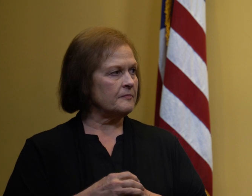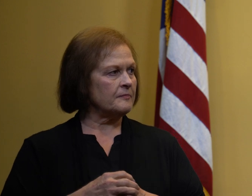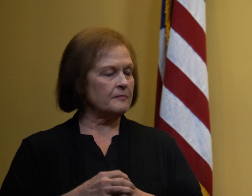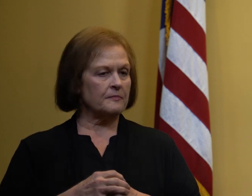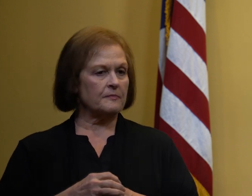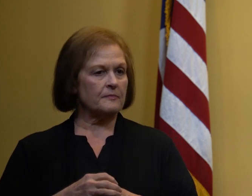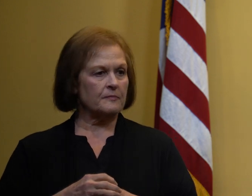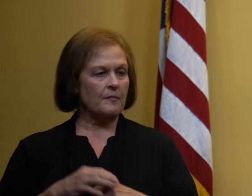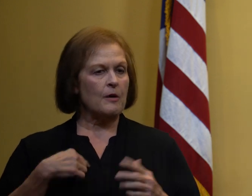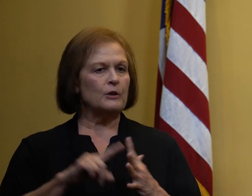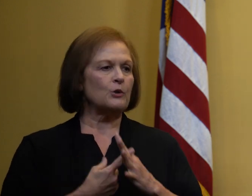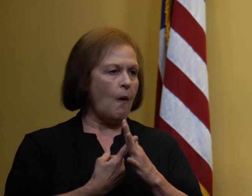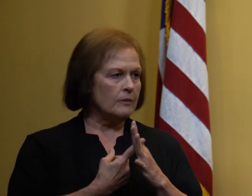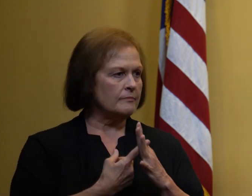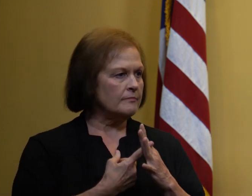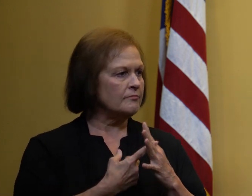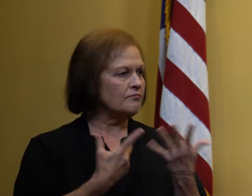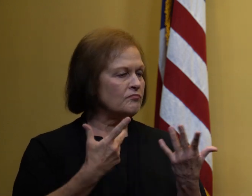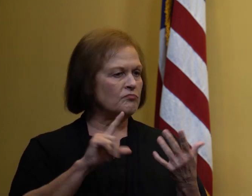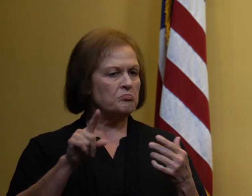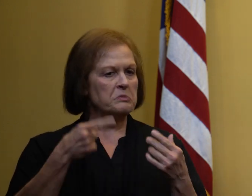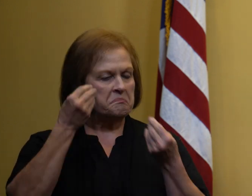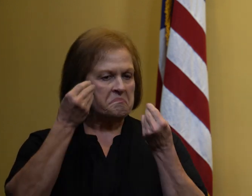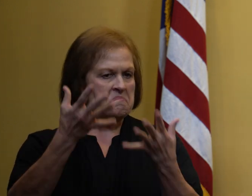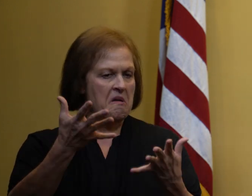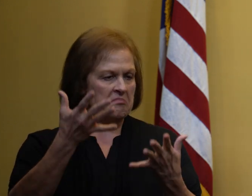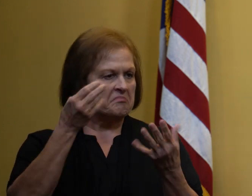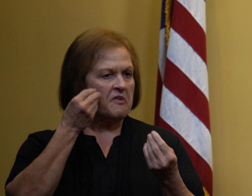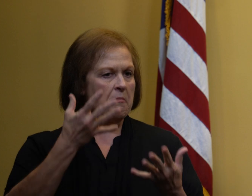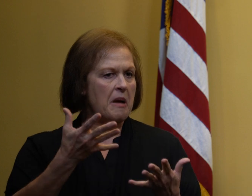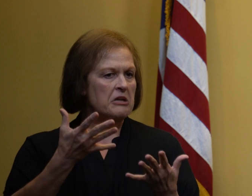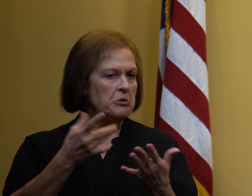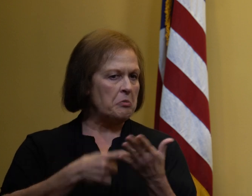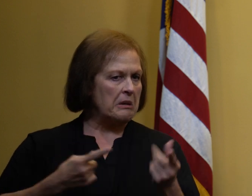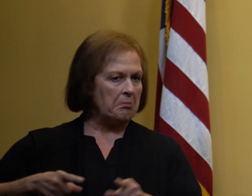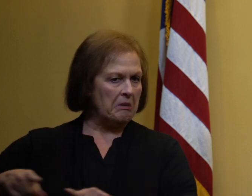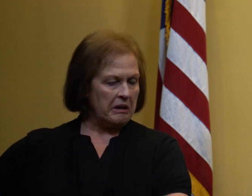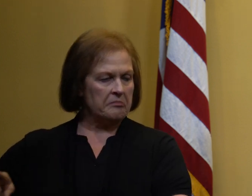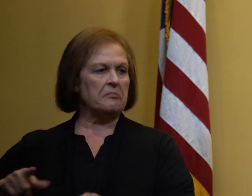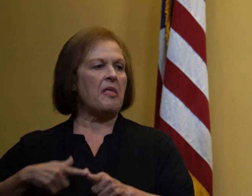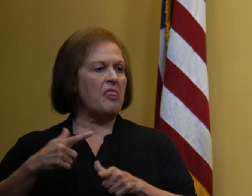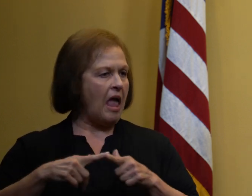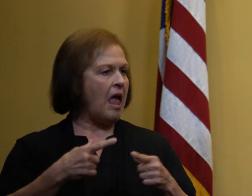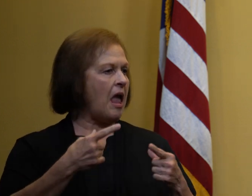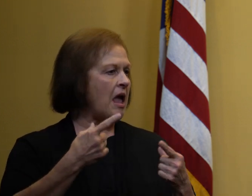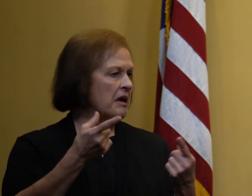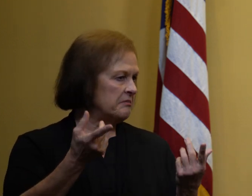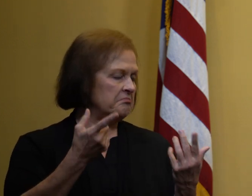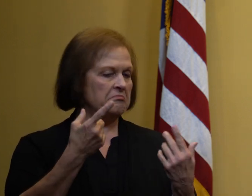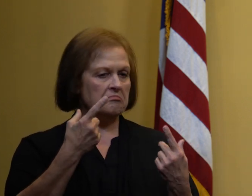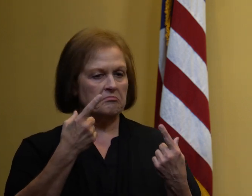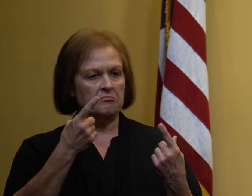I'll start, like always, with just some brief updates and overviews, and then go right into questions and